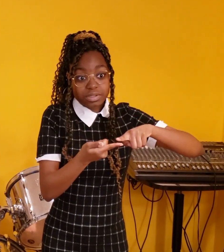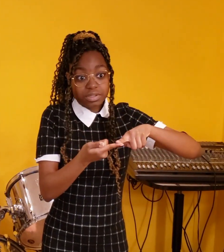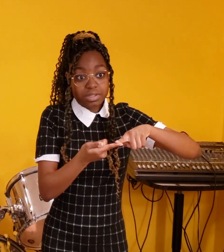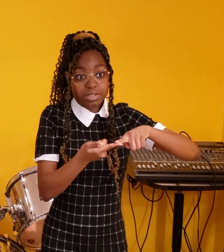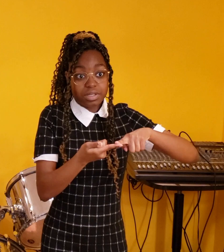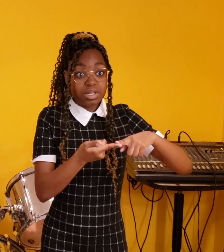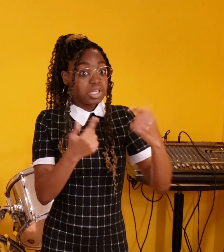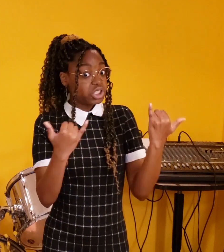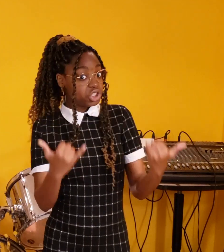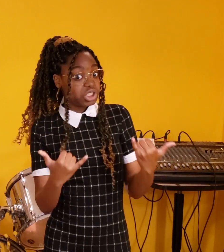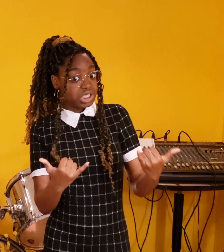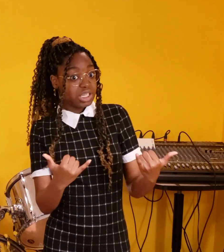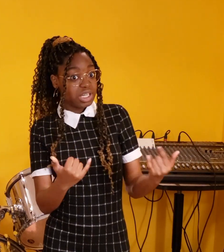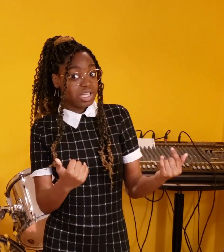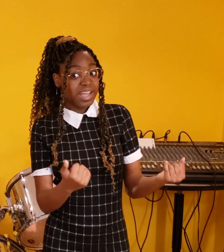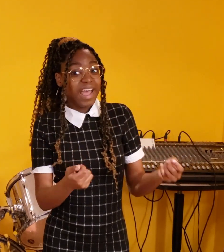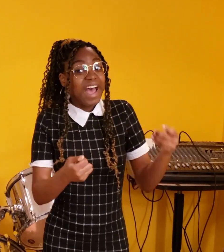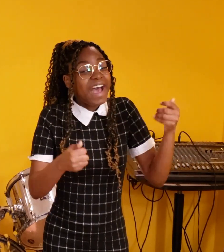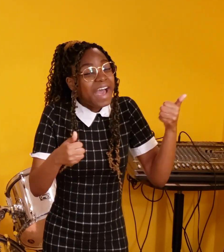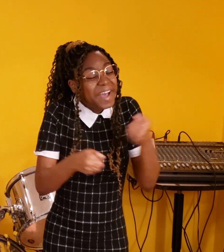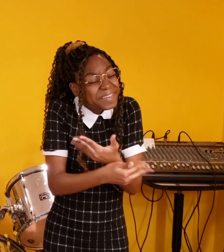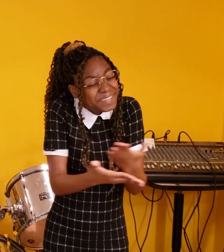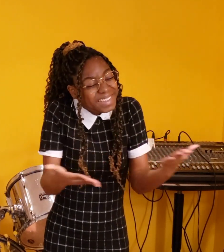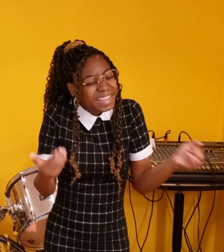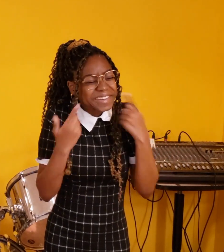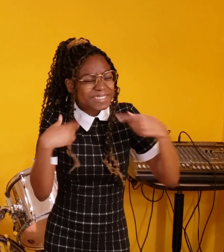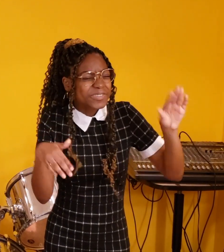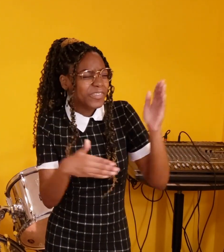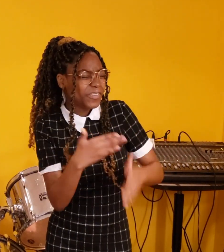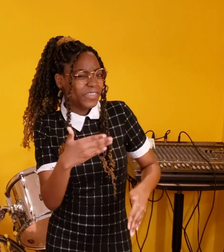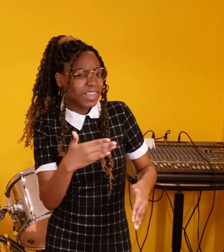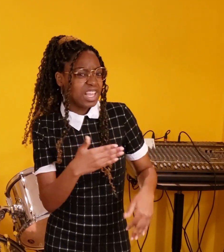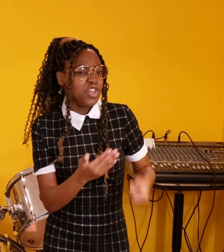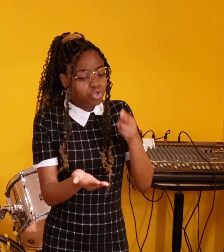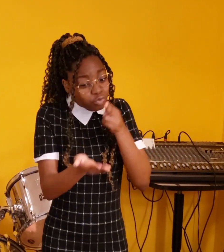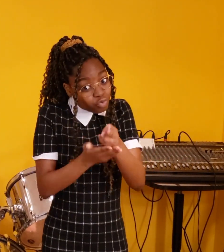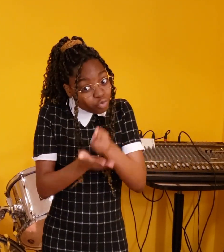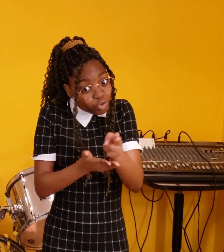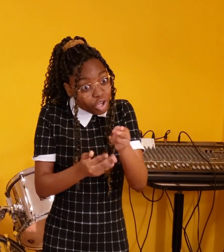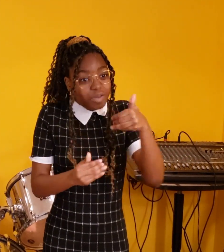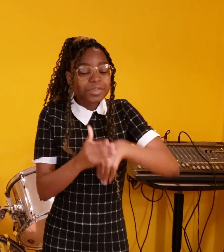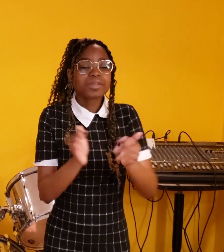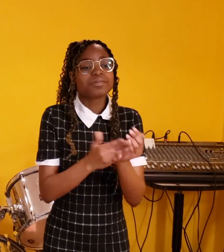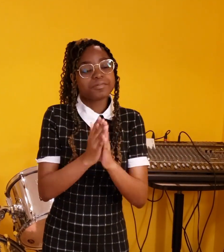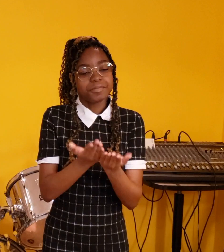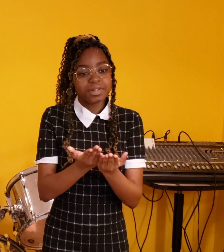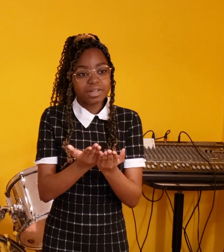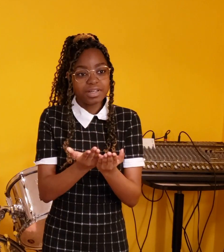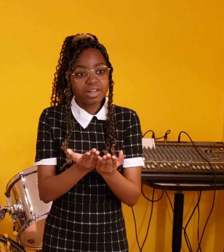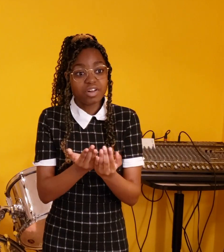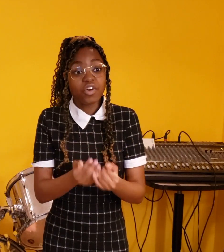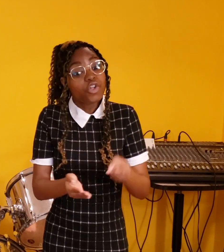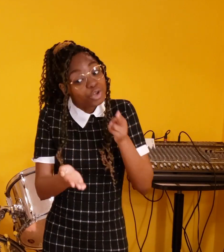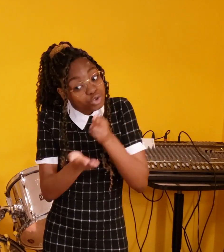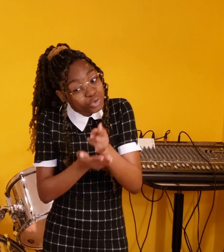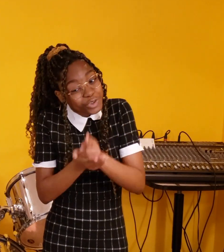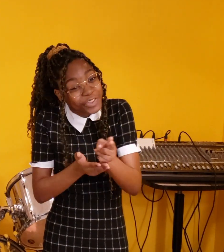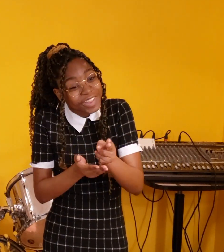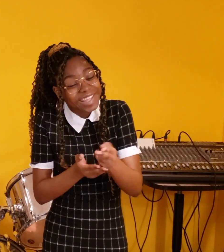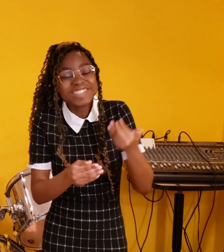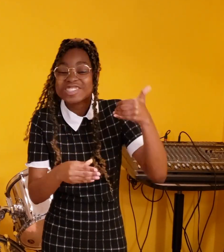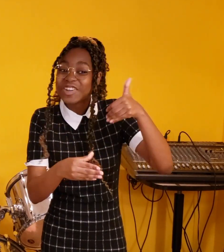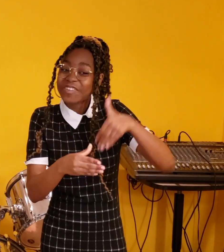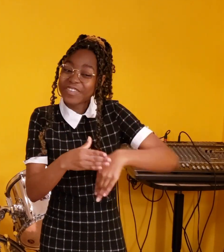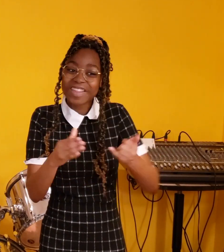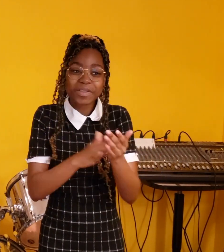love it. I just love the word of God because, look, this is where you get the truth from. This is where you get the truth from. Not somebody